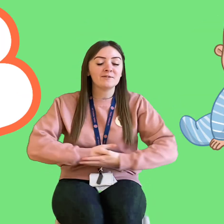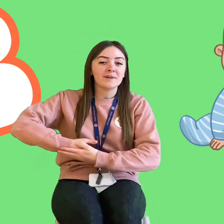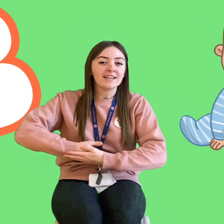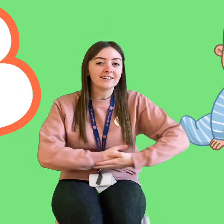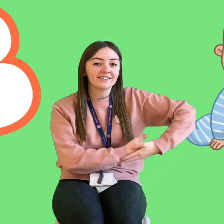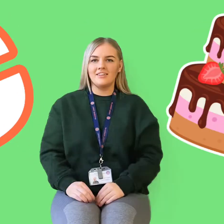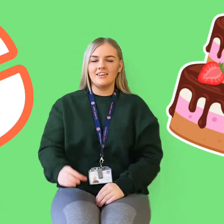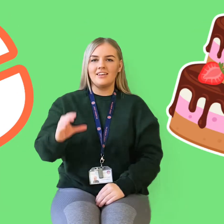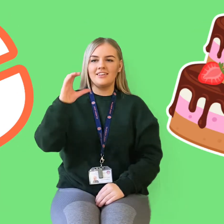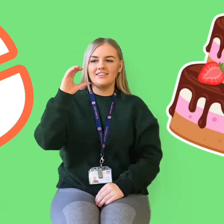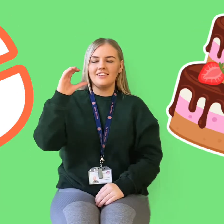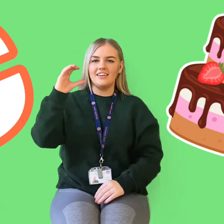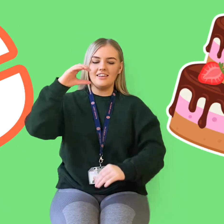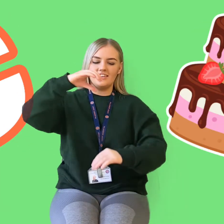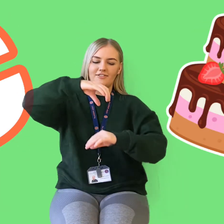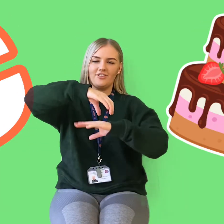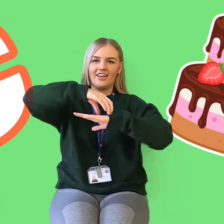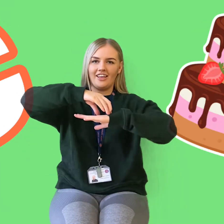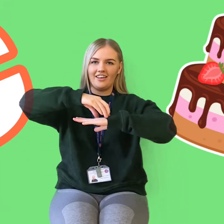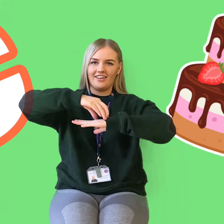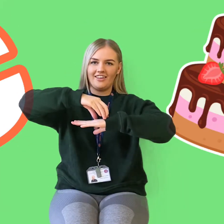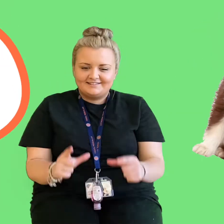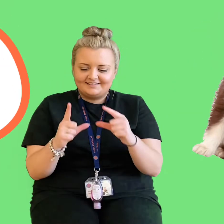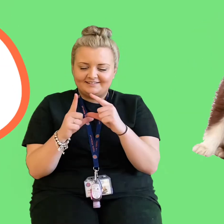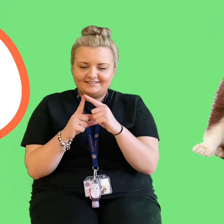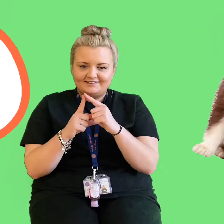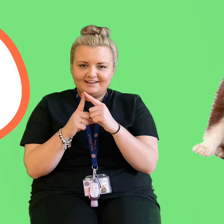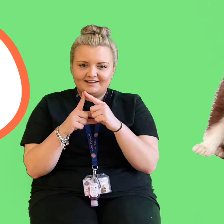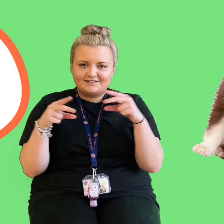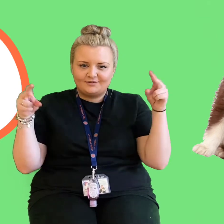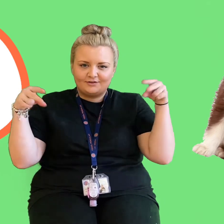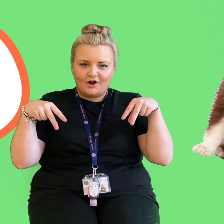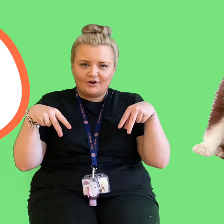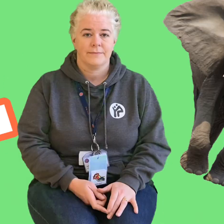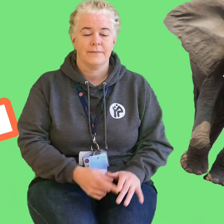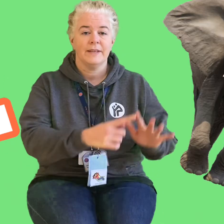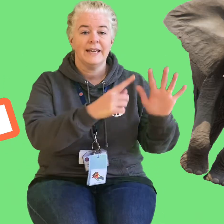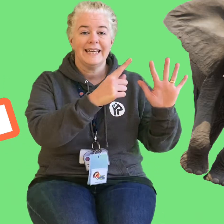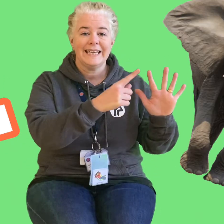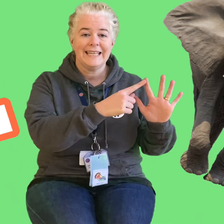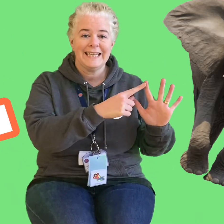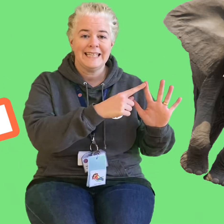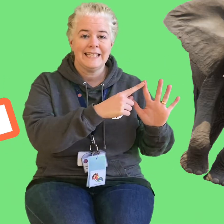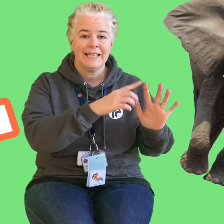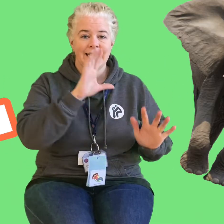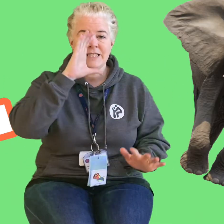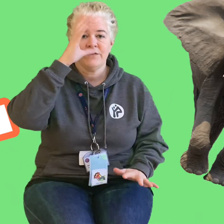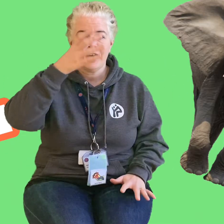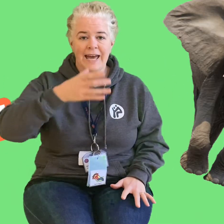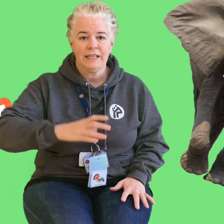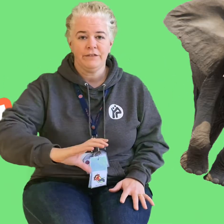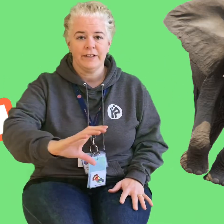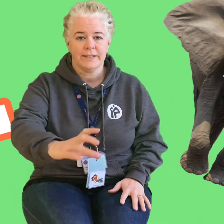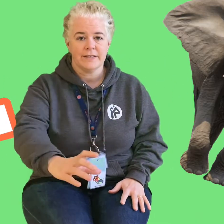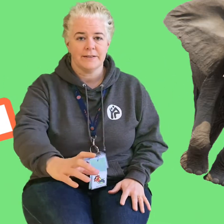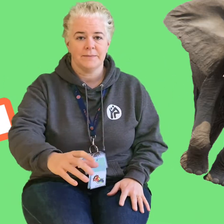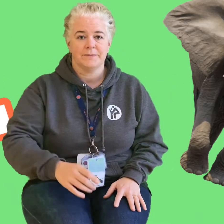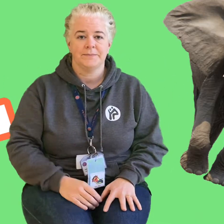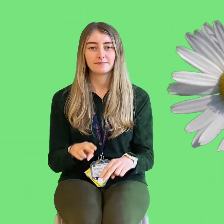baby. C is for cake. D is for dog. E is for elephant.